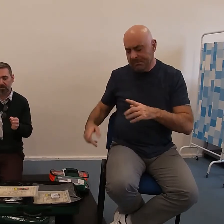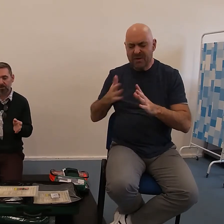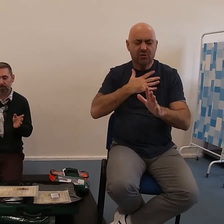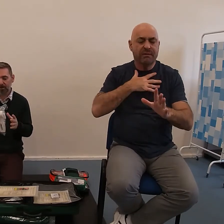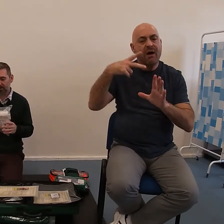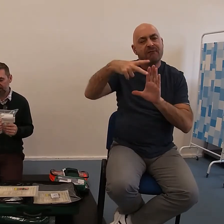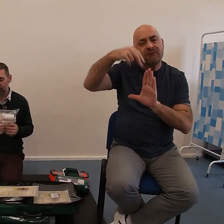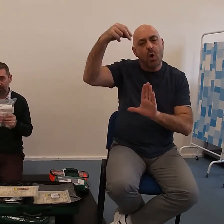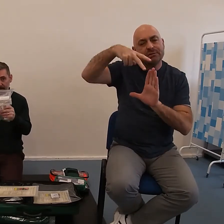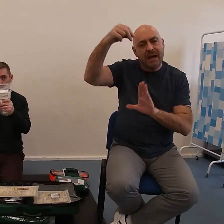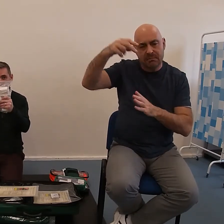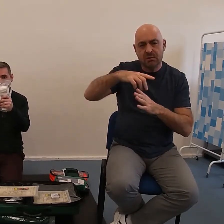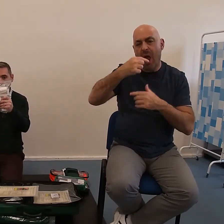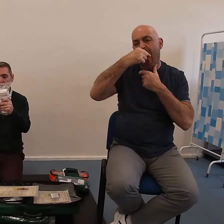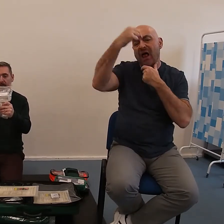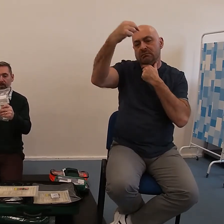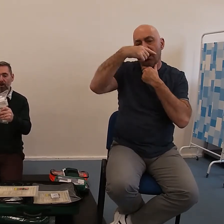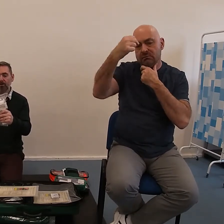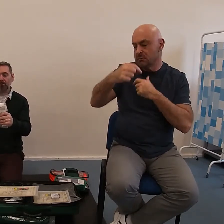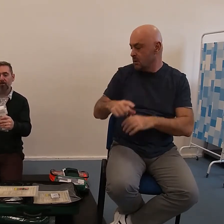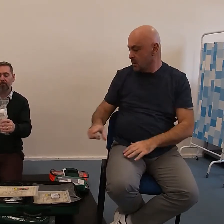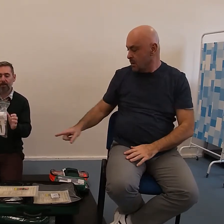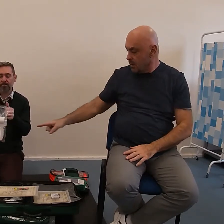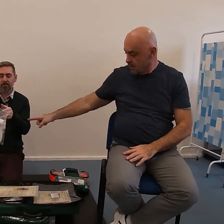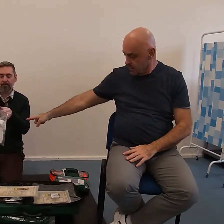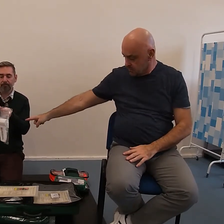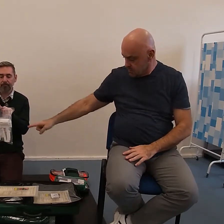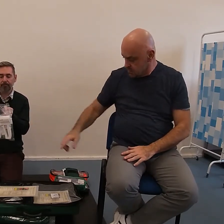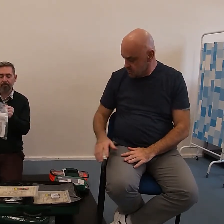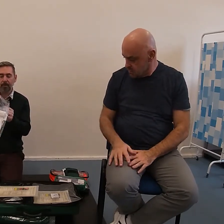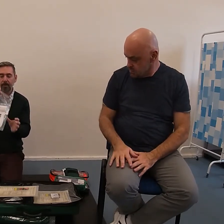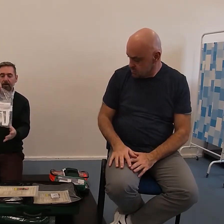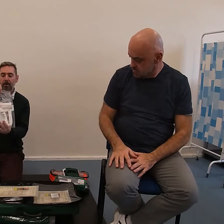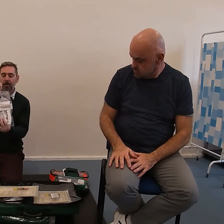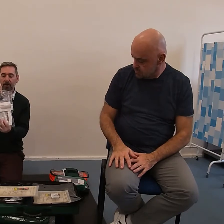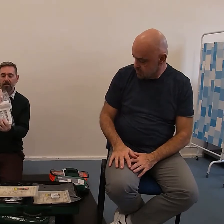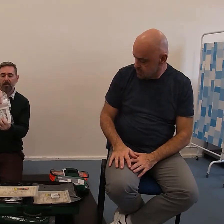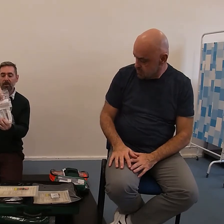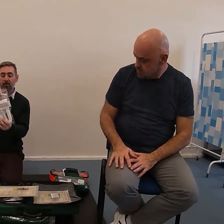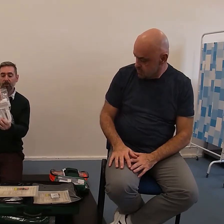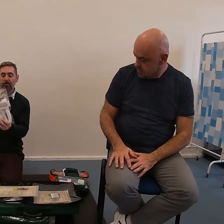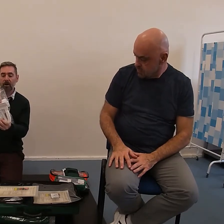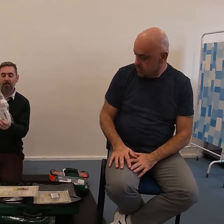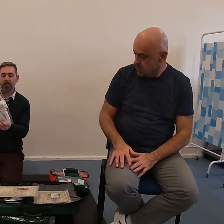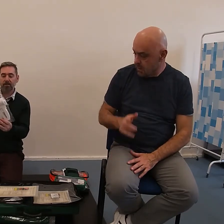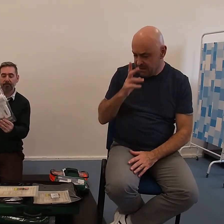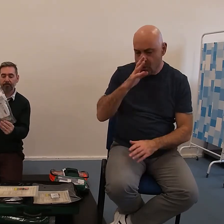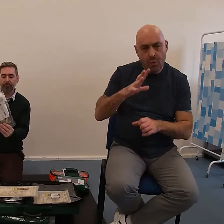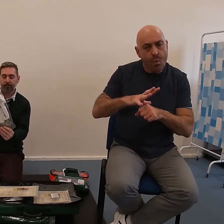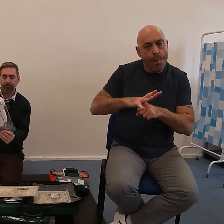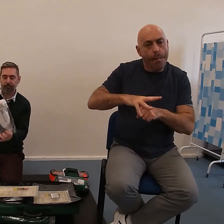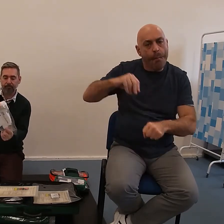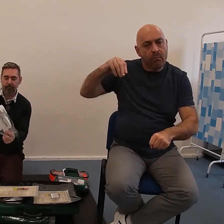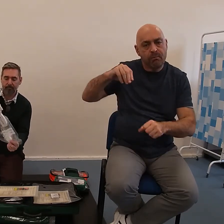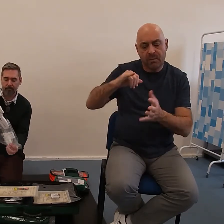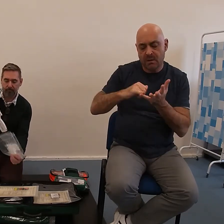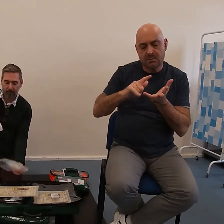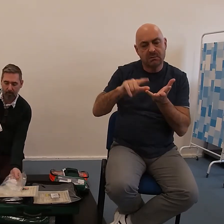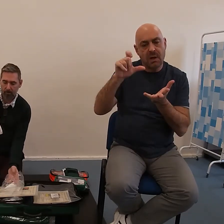with solids, but we've now also got this. And it's a suction device